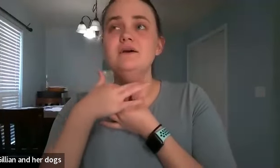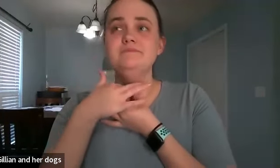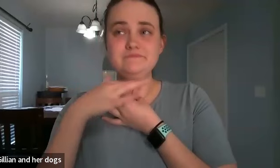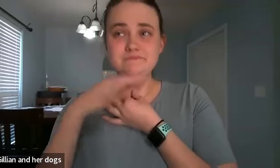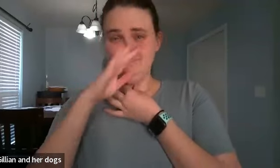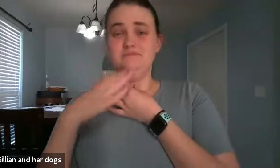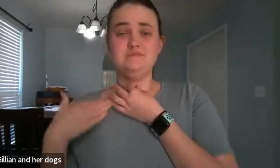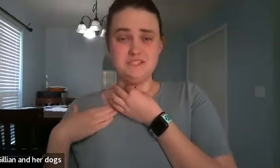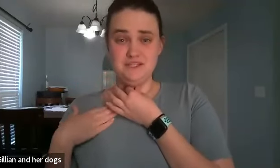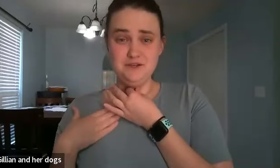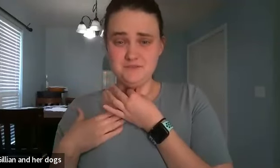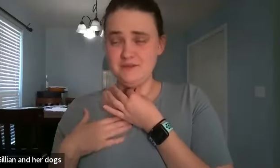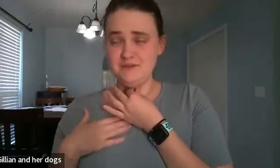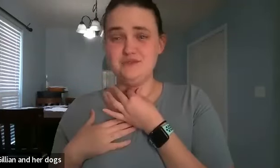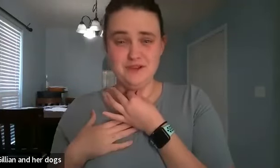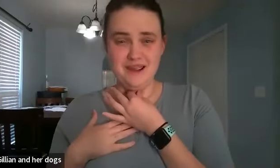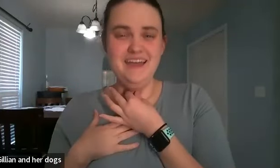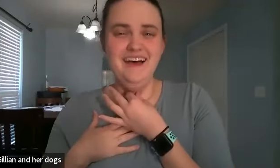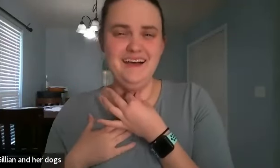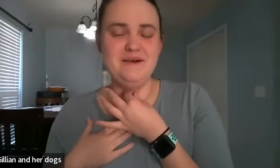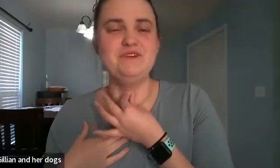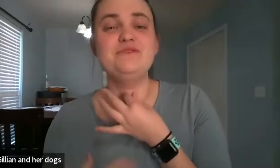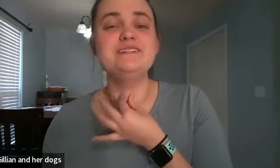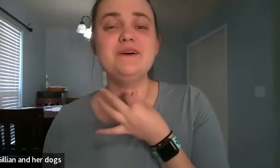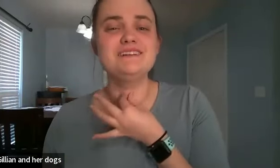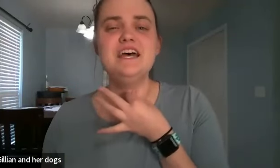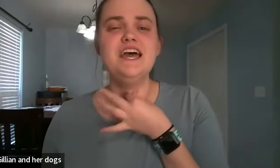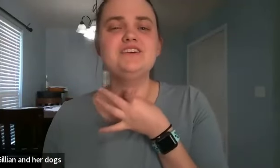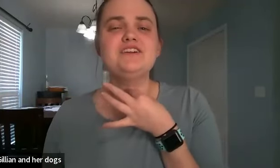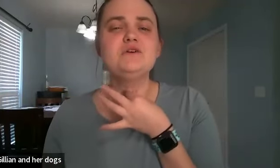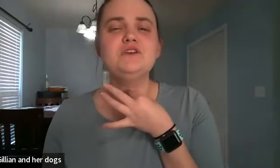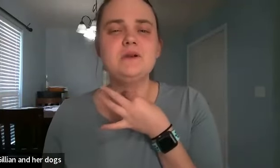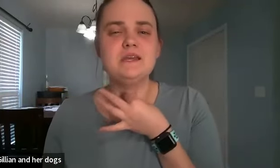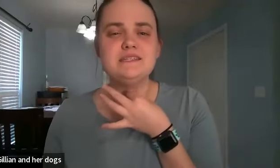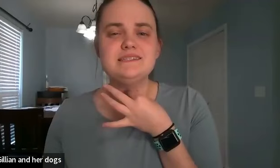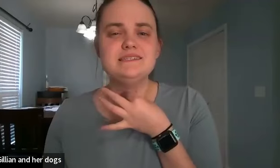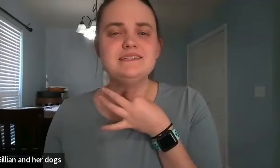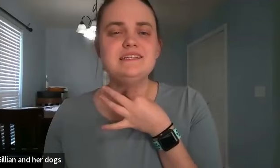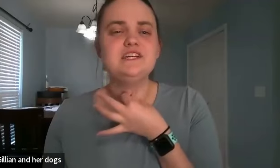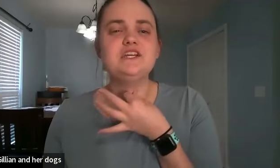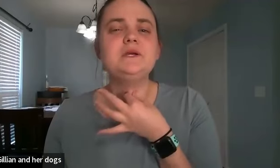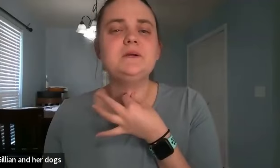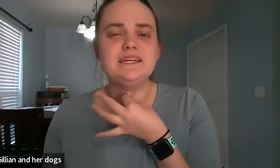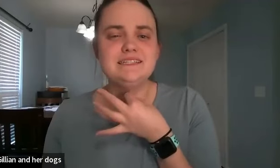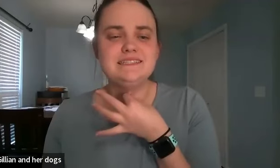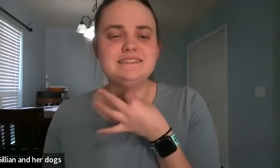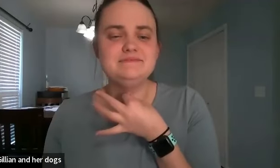the, excuse me, I'm so sorry, your voice box, and you're going to go curious. You're curious.